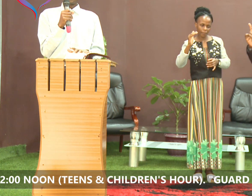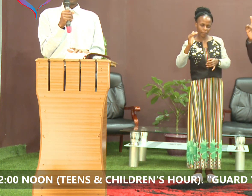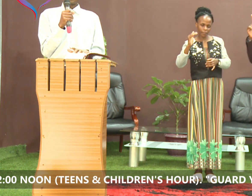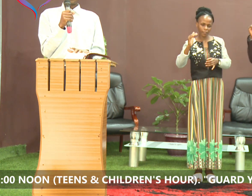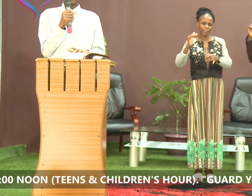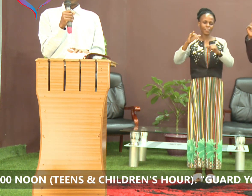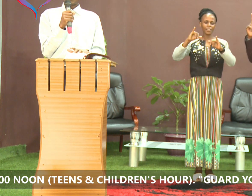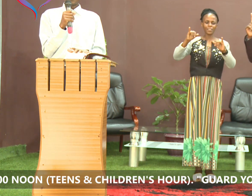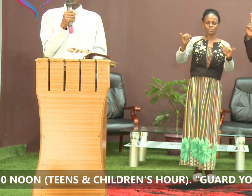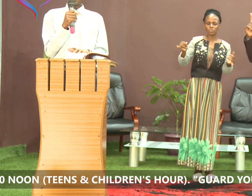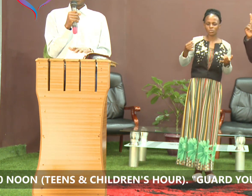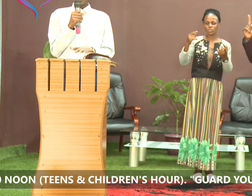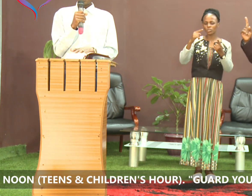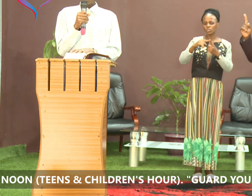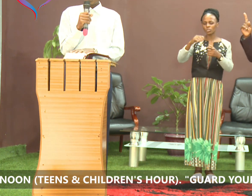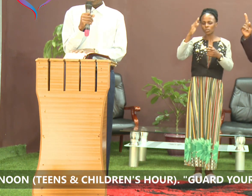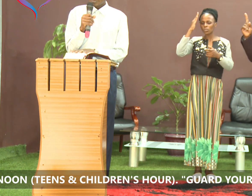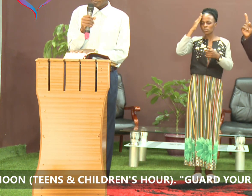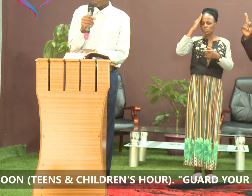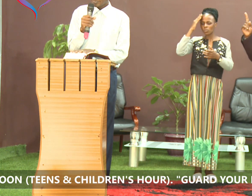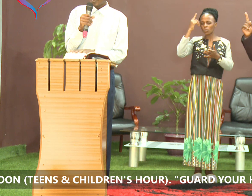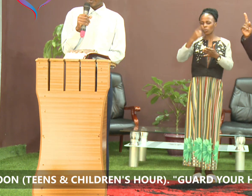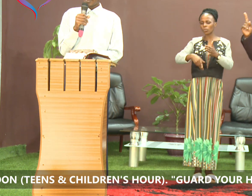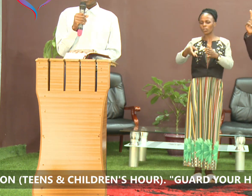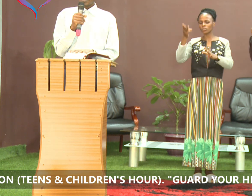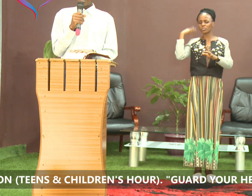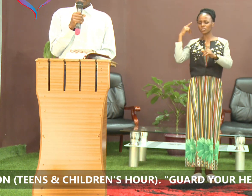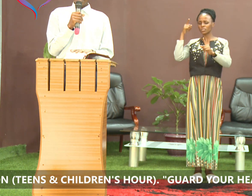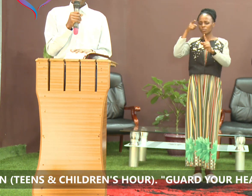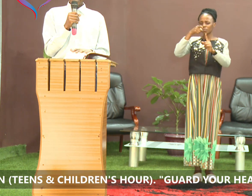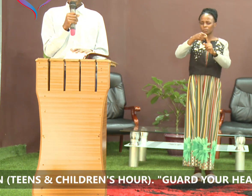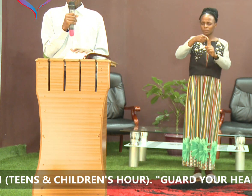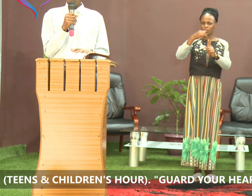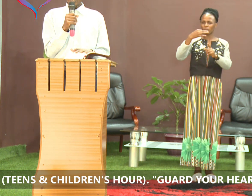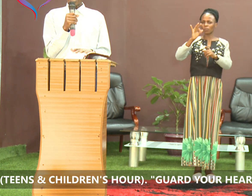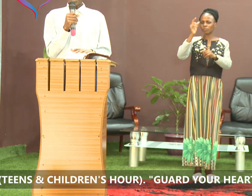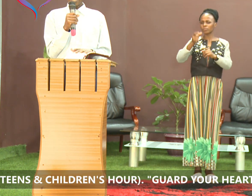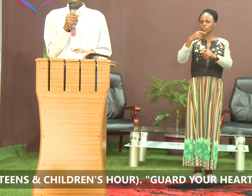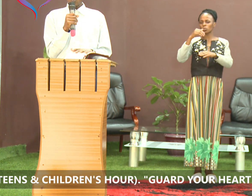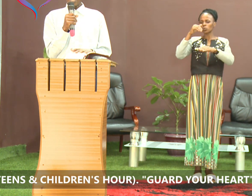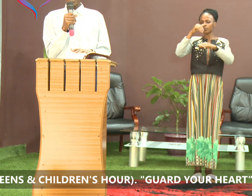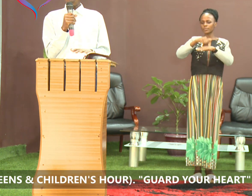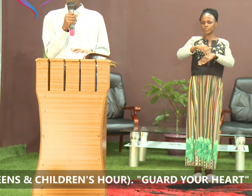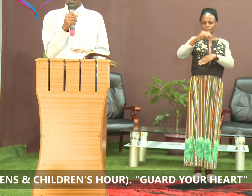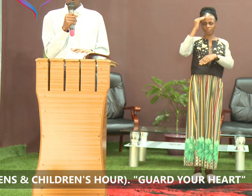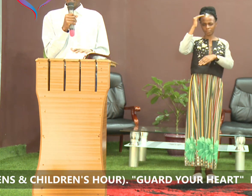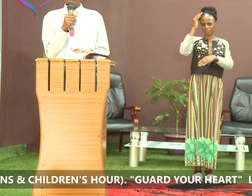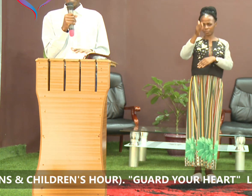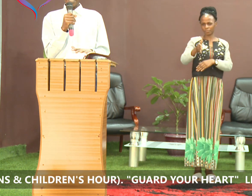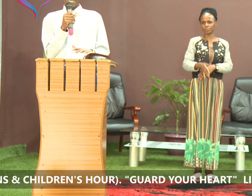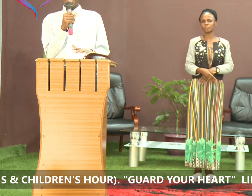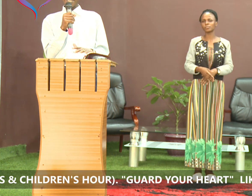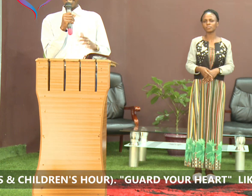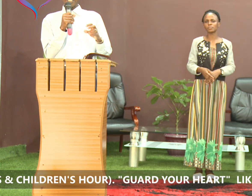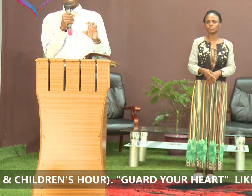know what was the intention of the sender of this message. Nagezaako okwetegereza eyaweereza obubaka buno